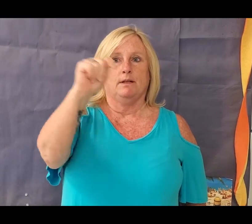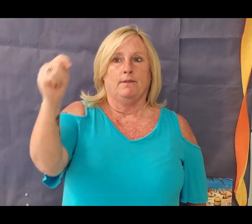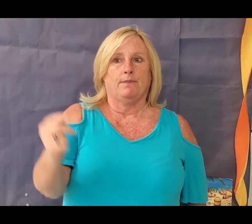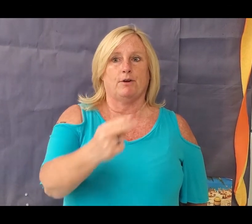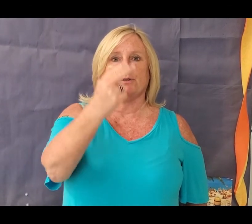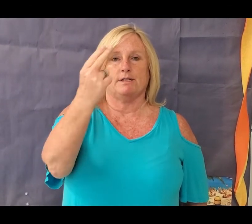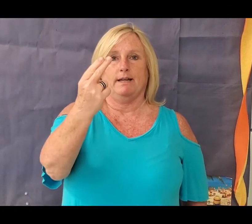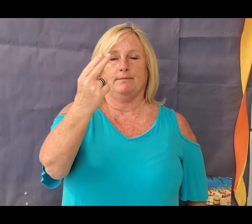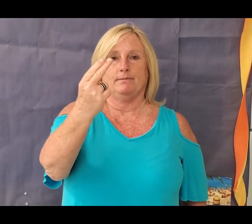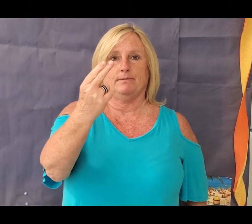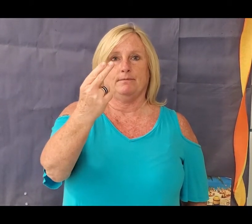Thursday.